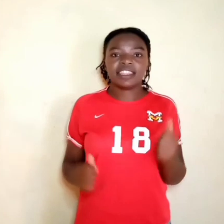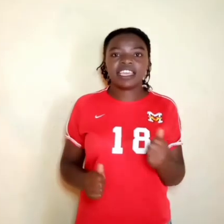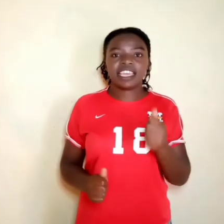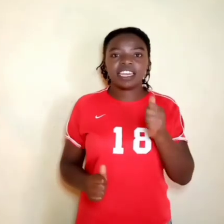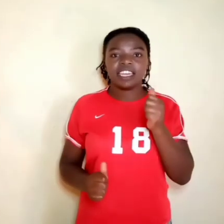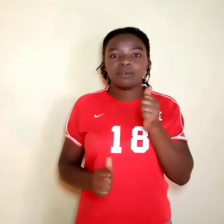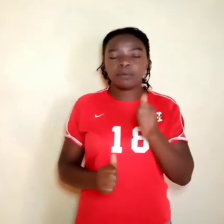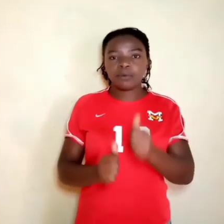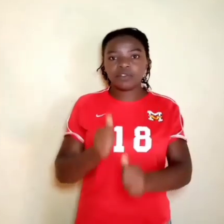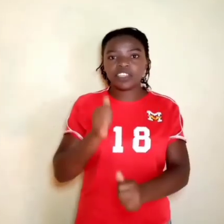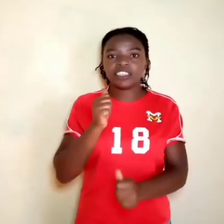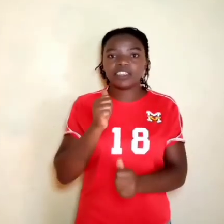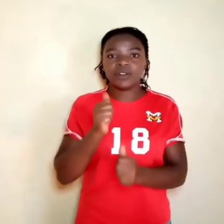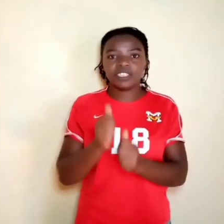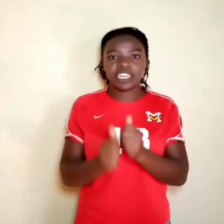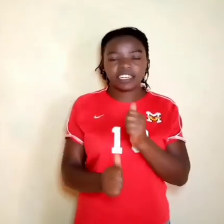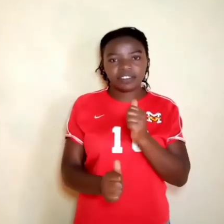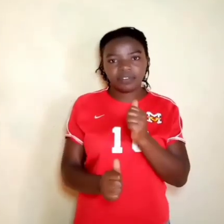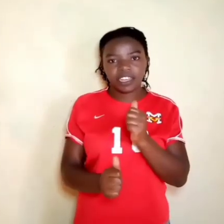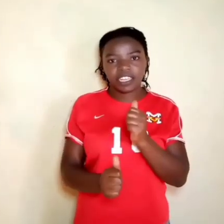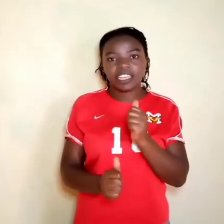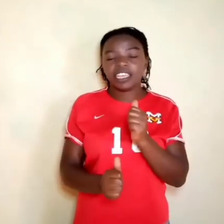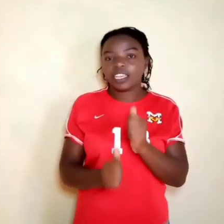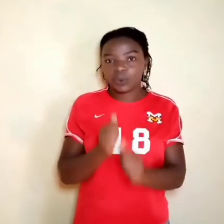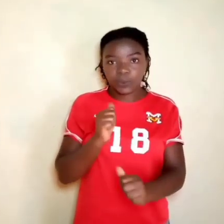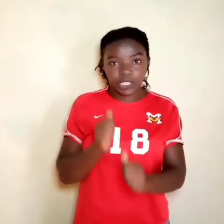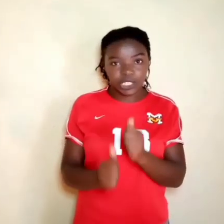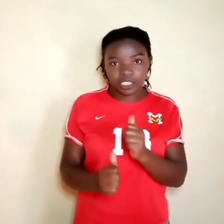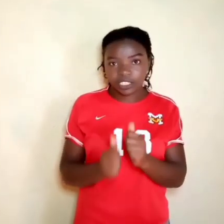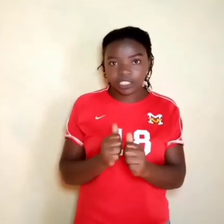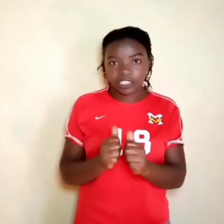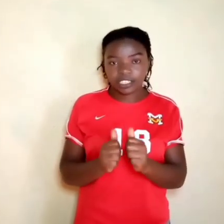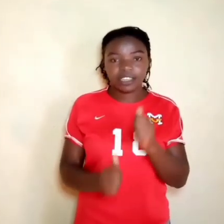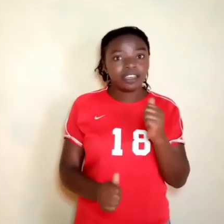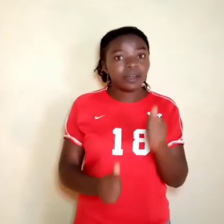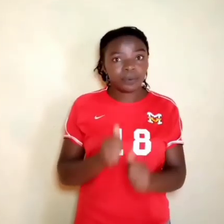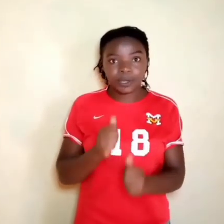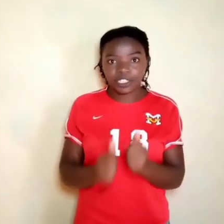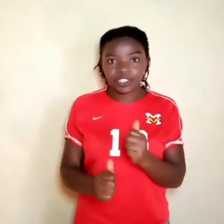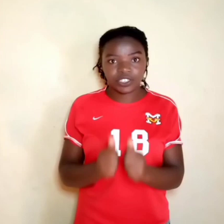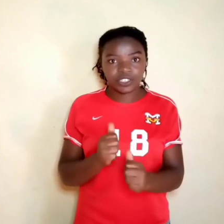then we move it alternatively. Which. Which.